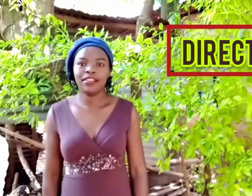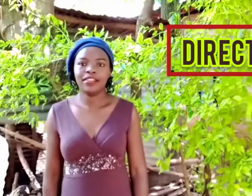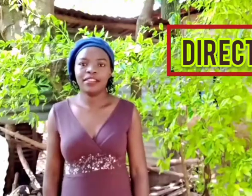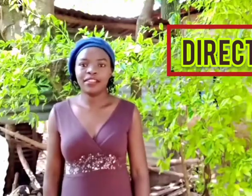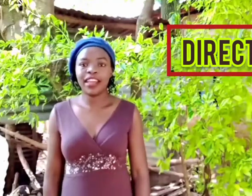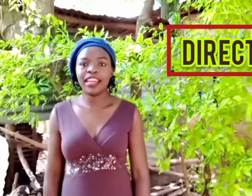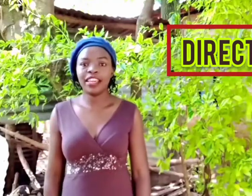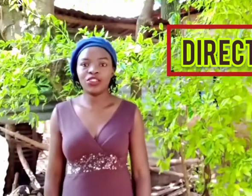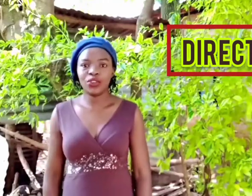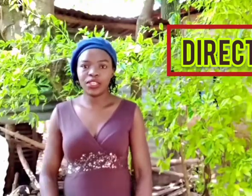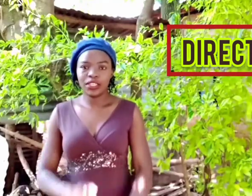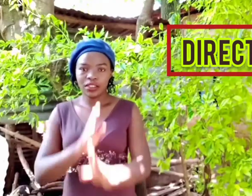Direction.